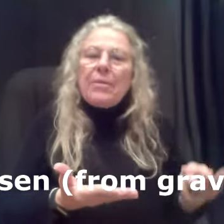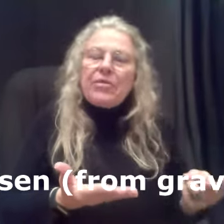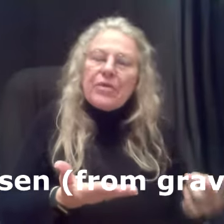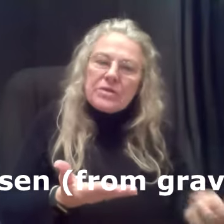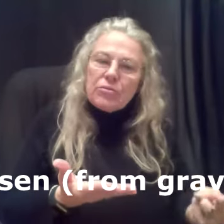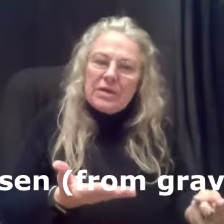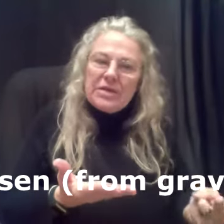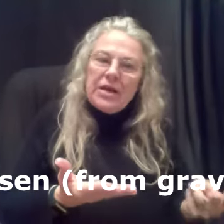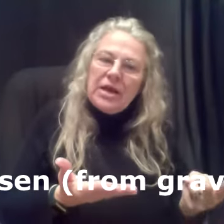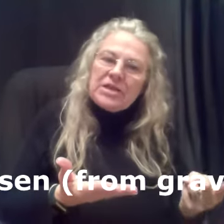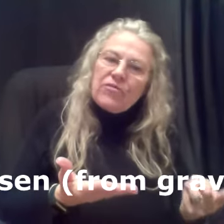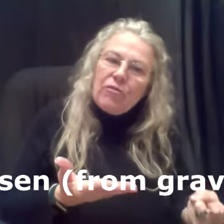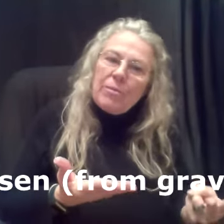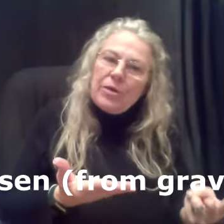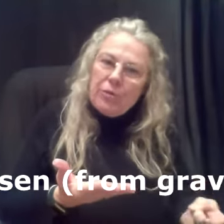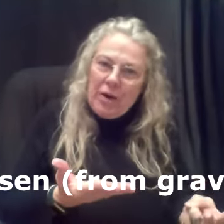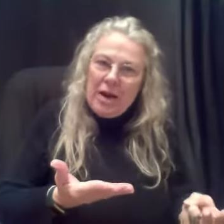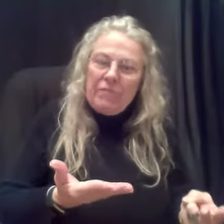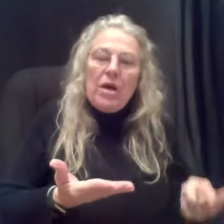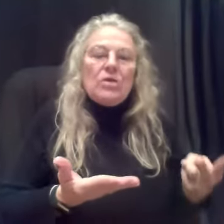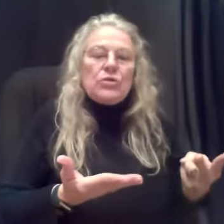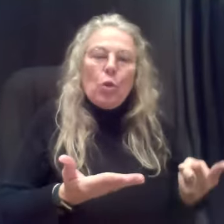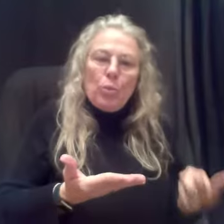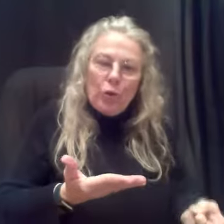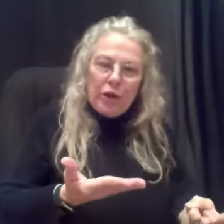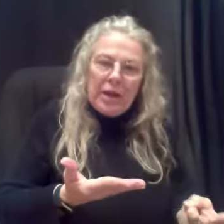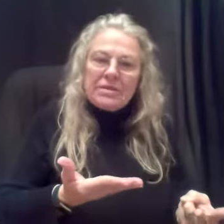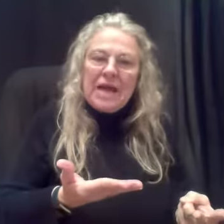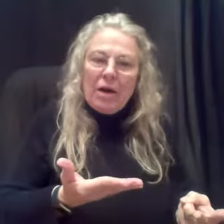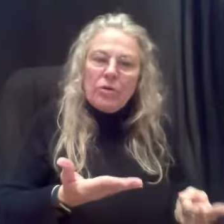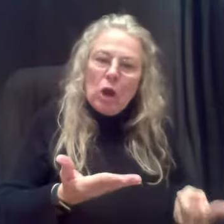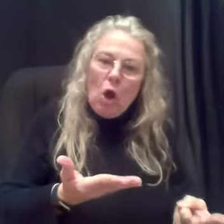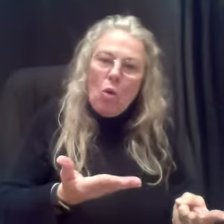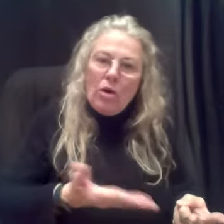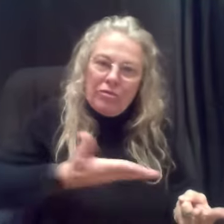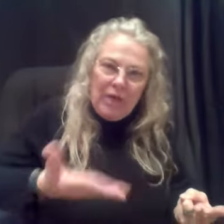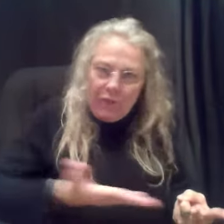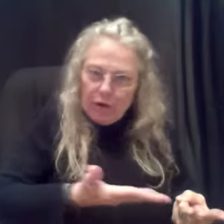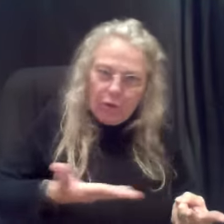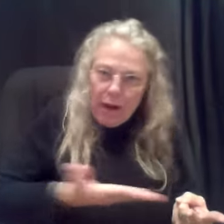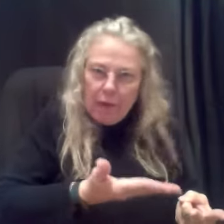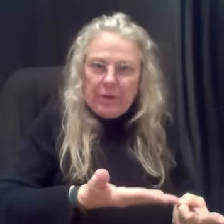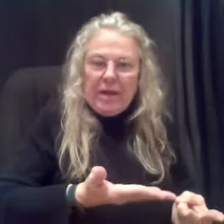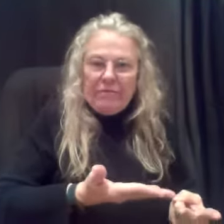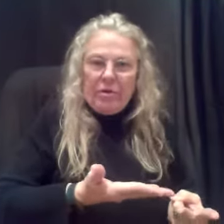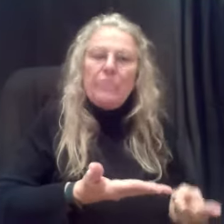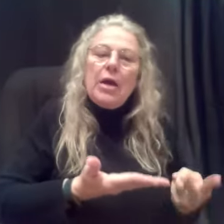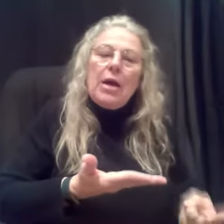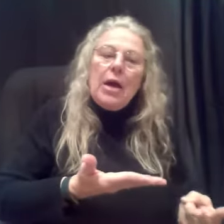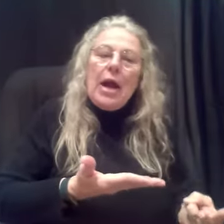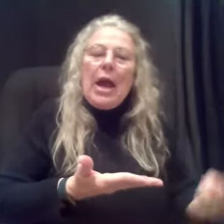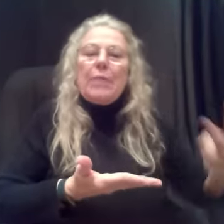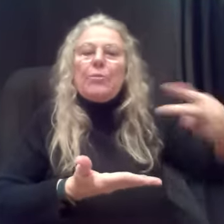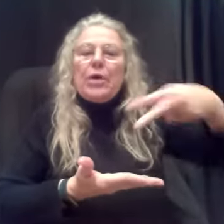this risen is from the grave. So put him down lower than the ground level and bring him